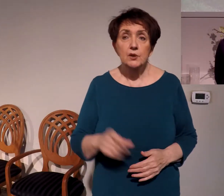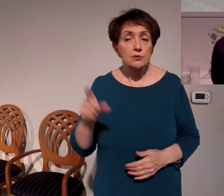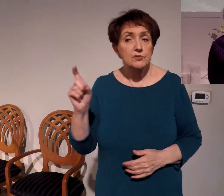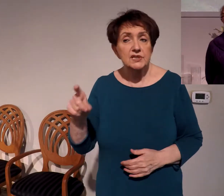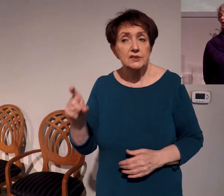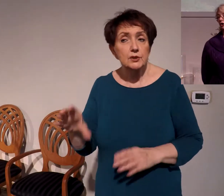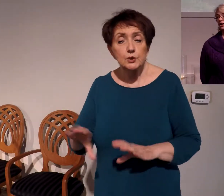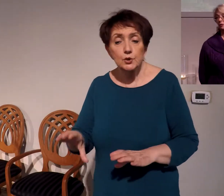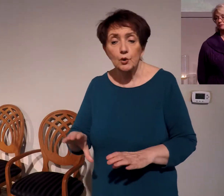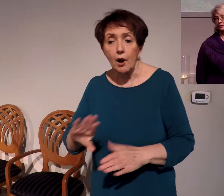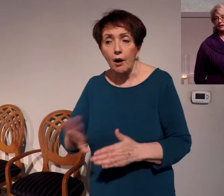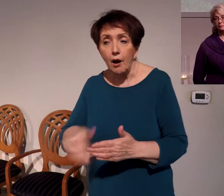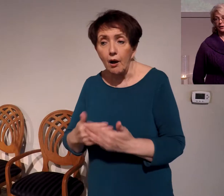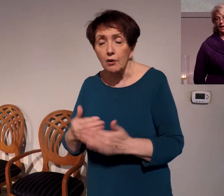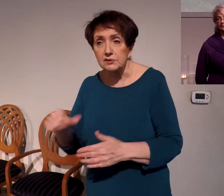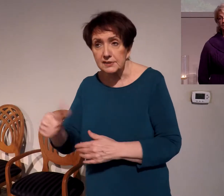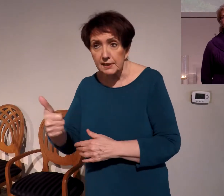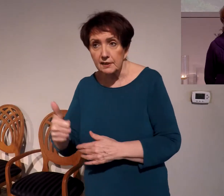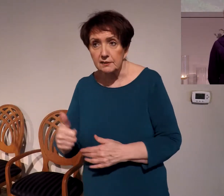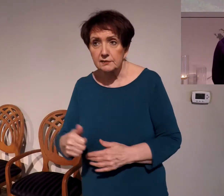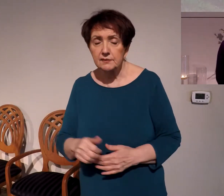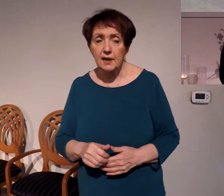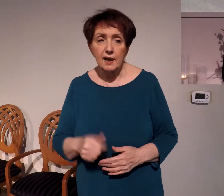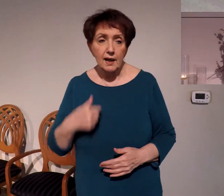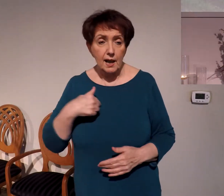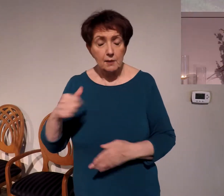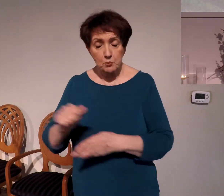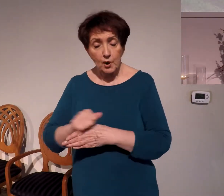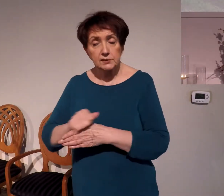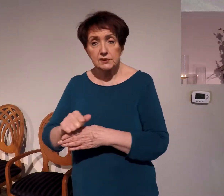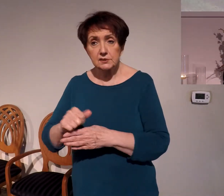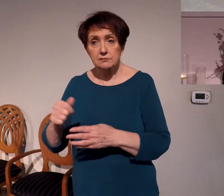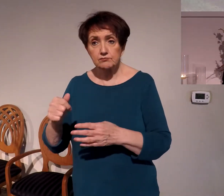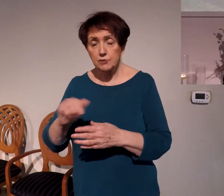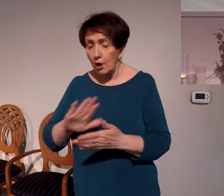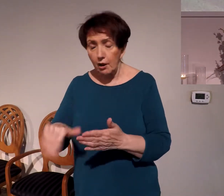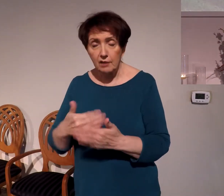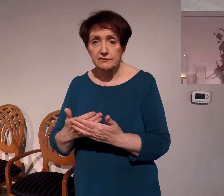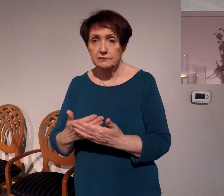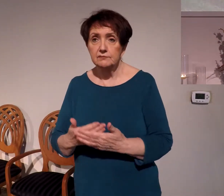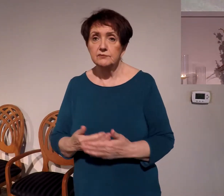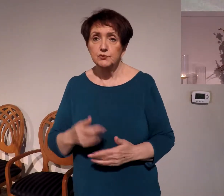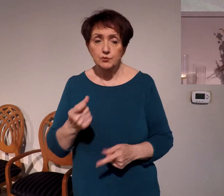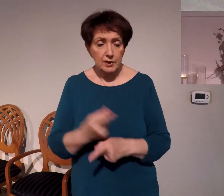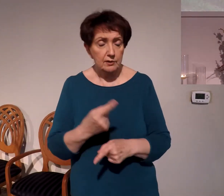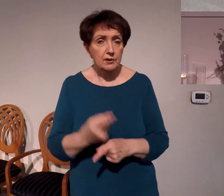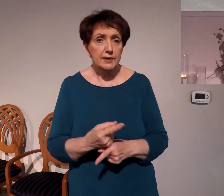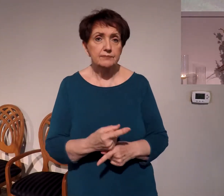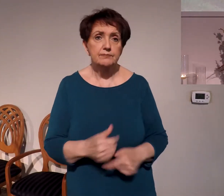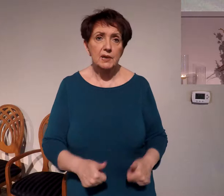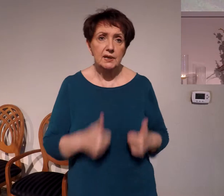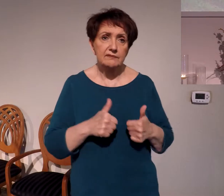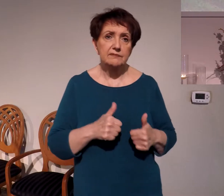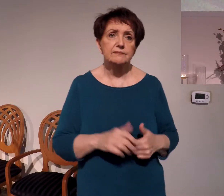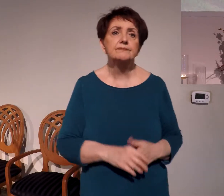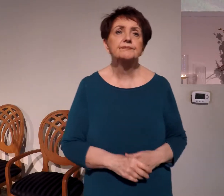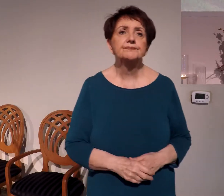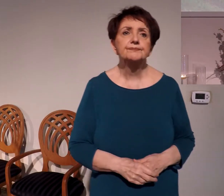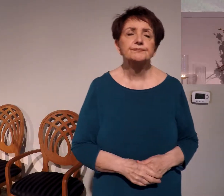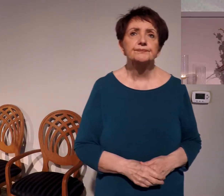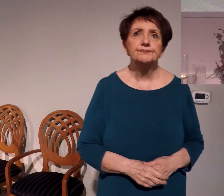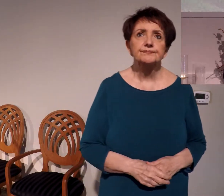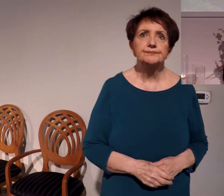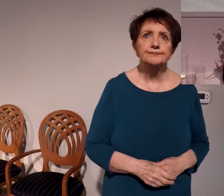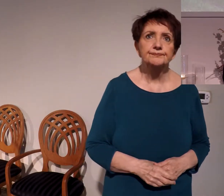10, although they are all helpful. I've practiced all 10 of them in my life and on a regular basis. The thing